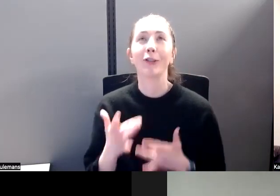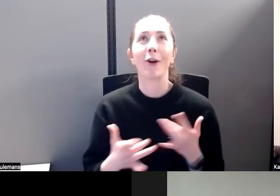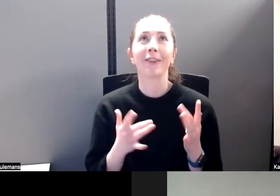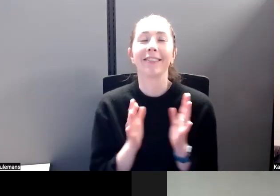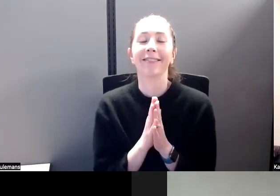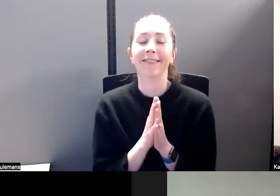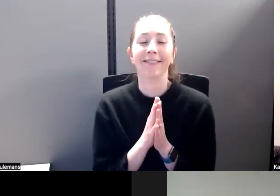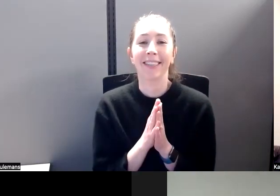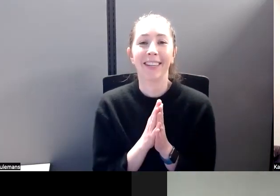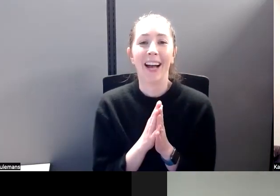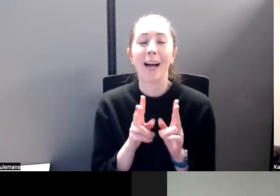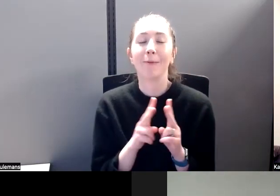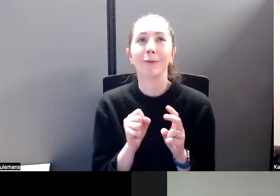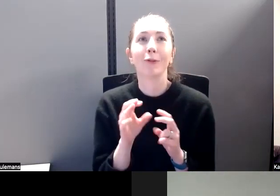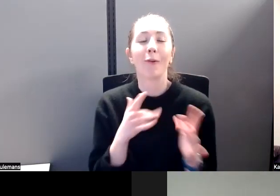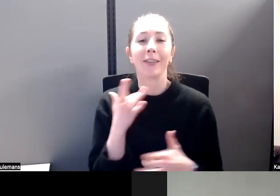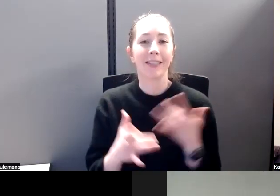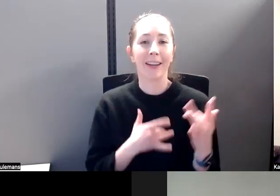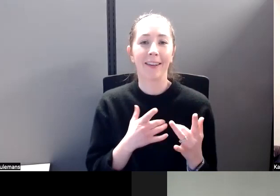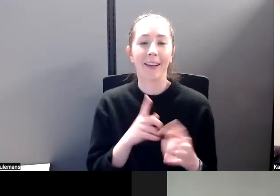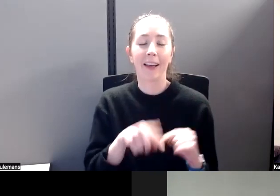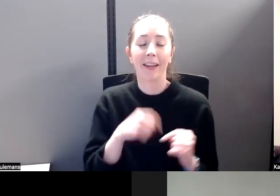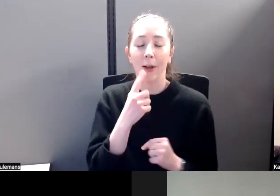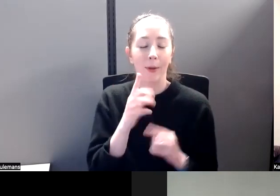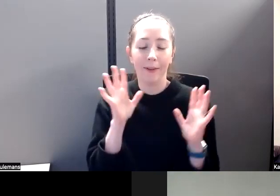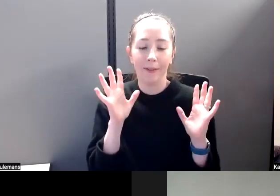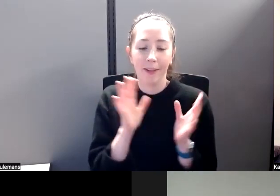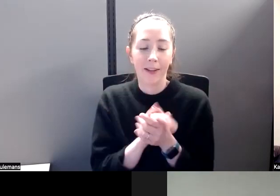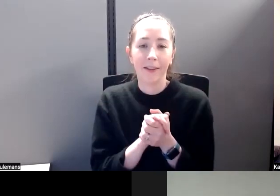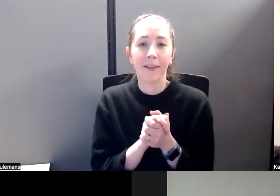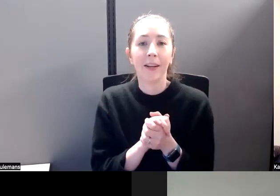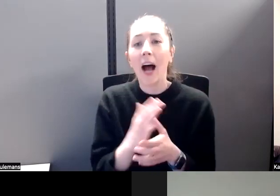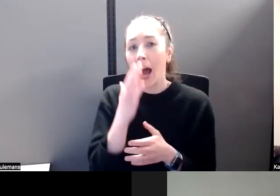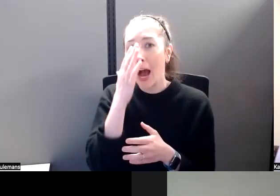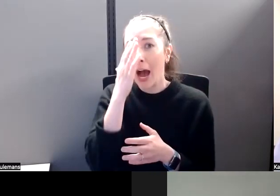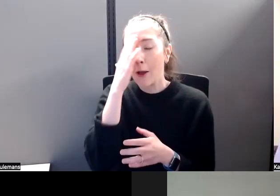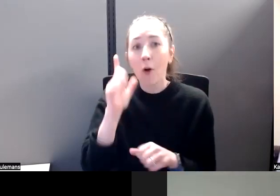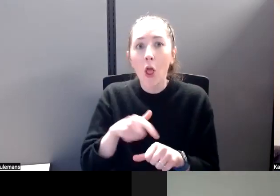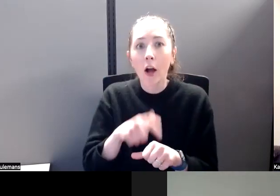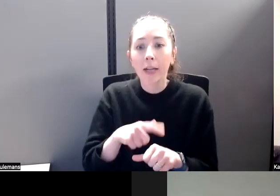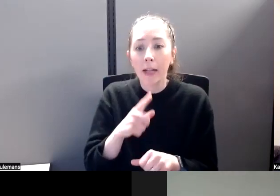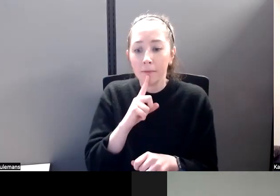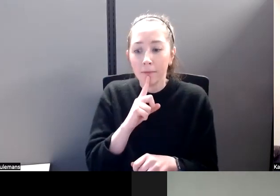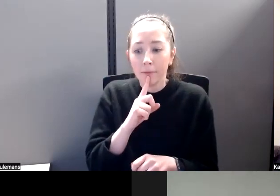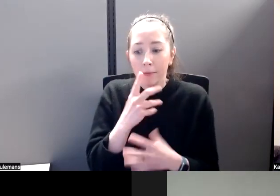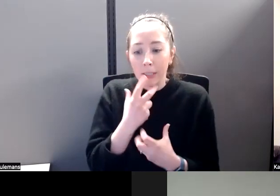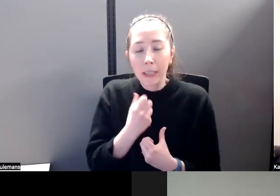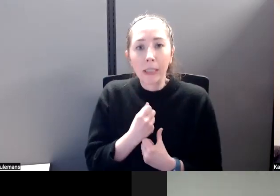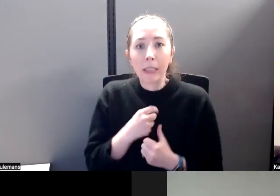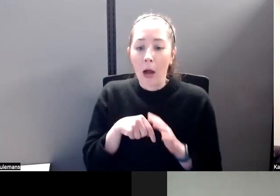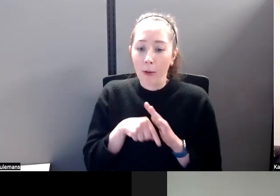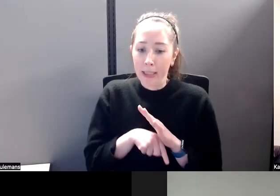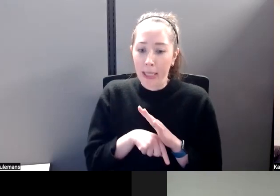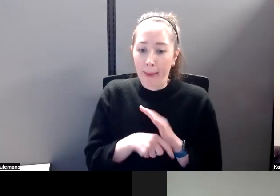about it! Like, I'm so excited. I can't even tell you. It's, I've known for so long and it was killing me. You know,